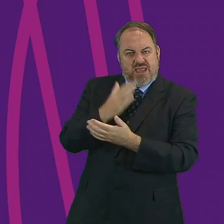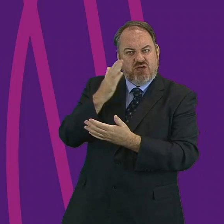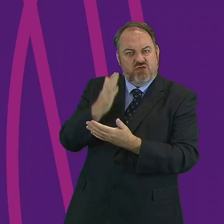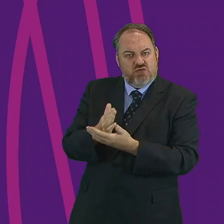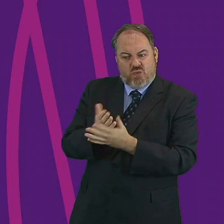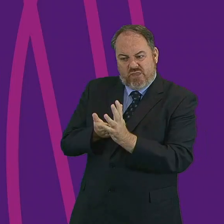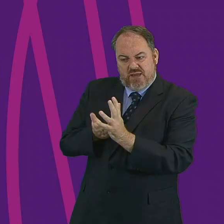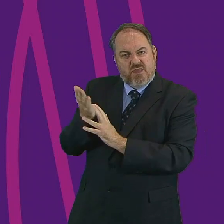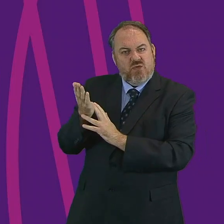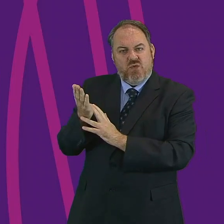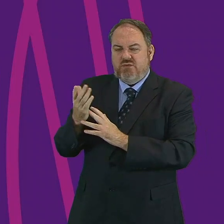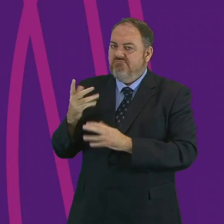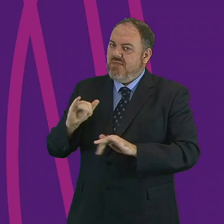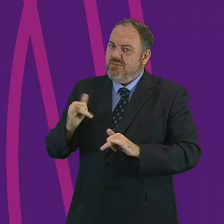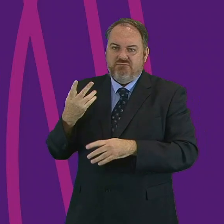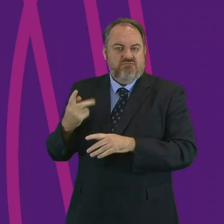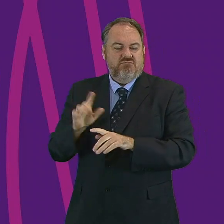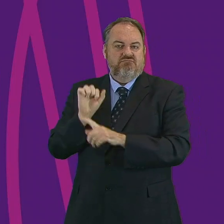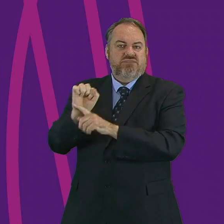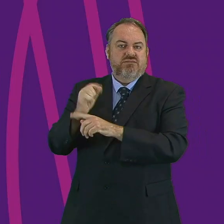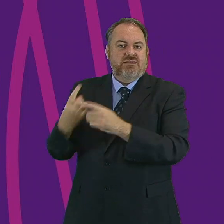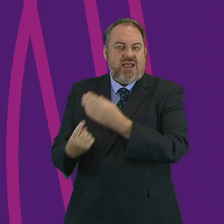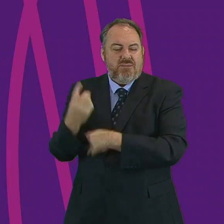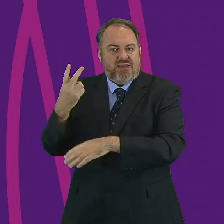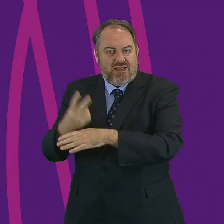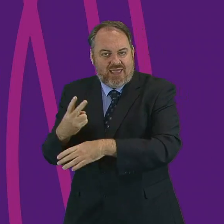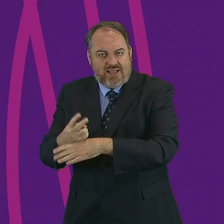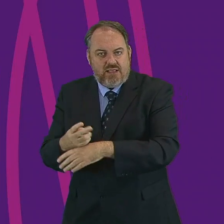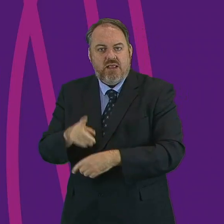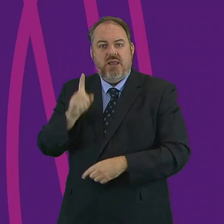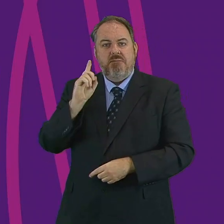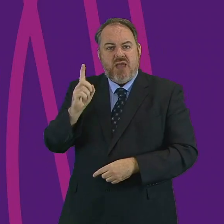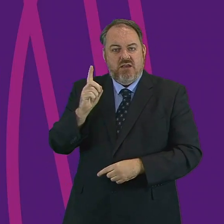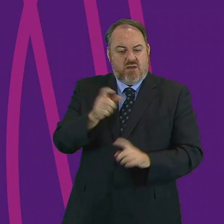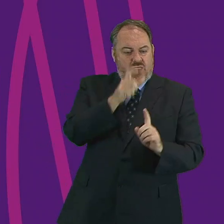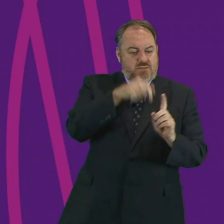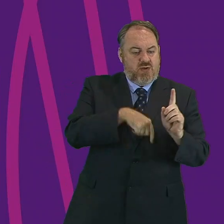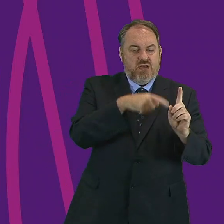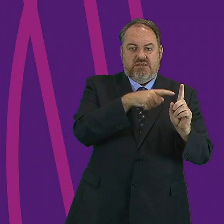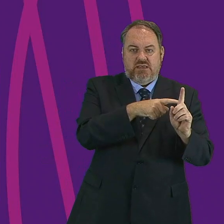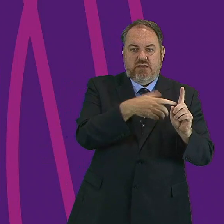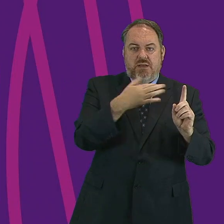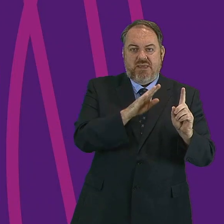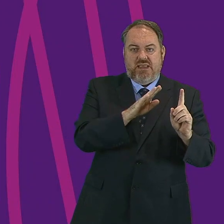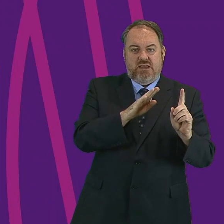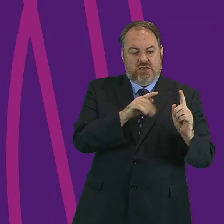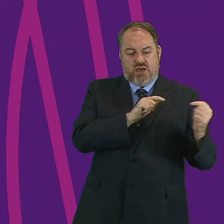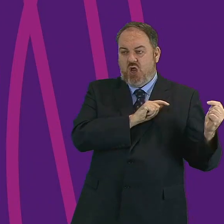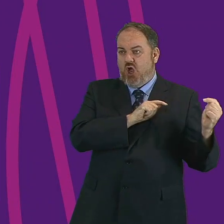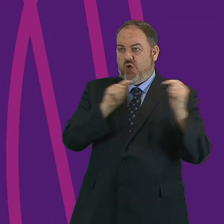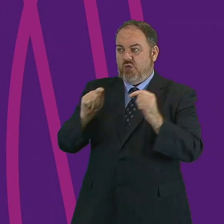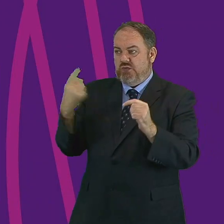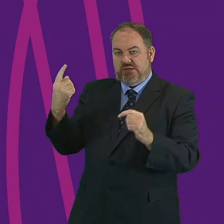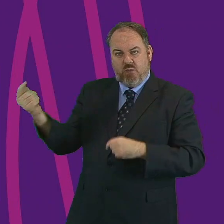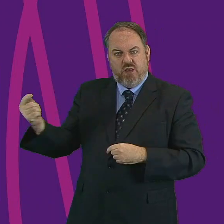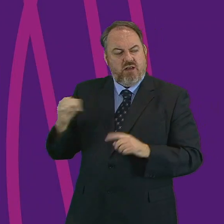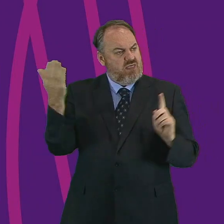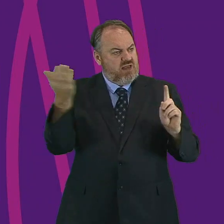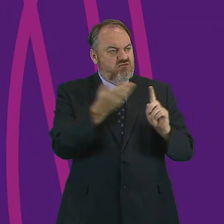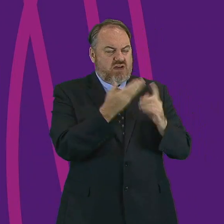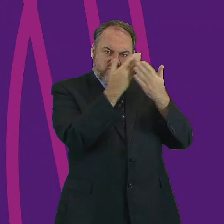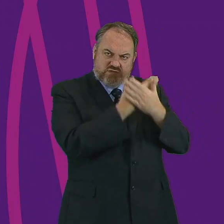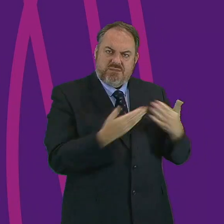any justice system, the rights of the accused are important. Everybody recognises that, but we must make sure